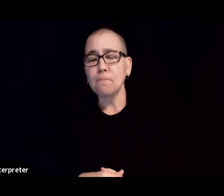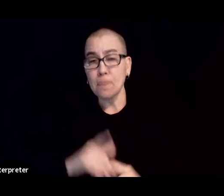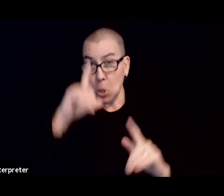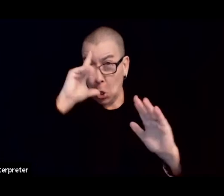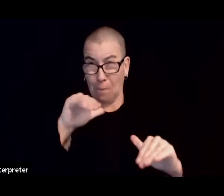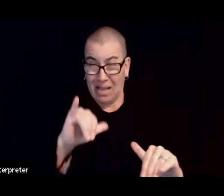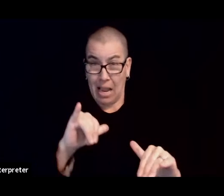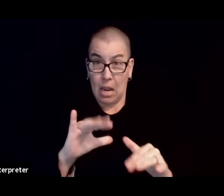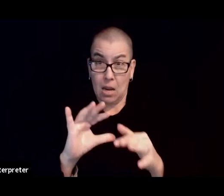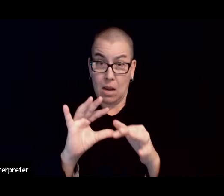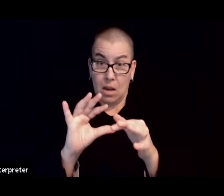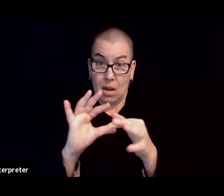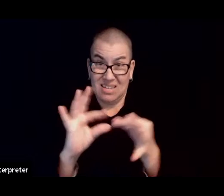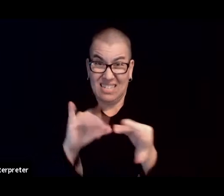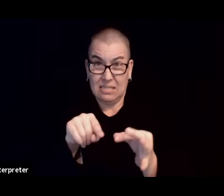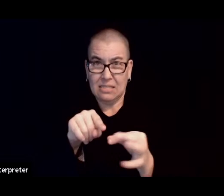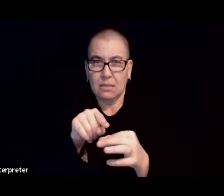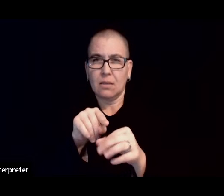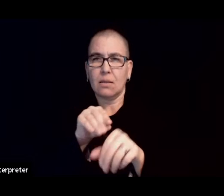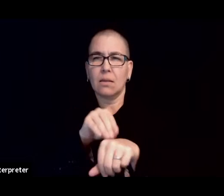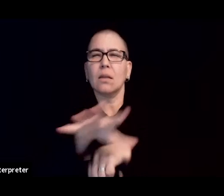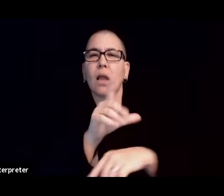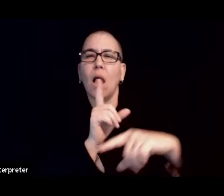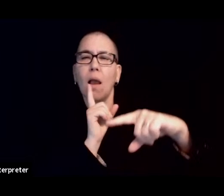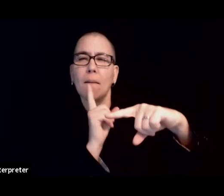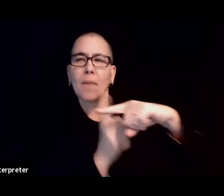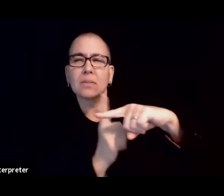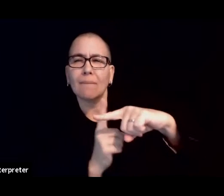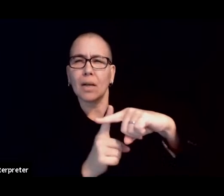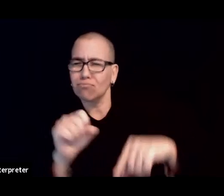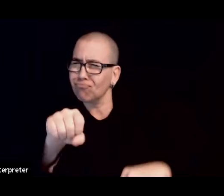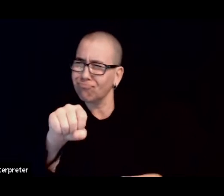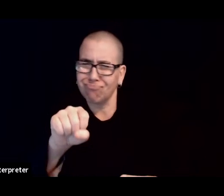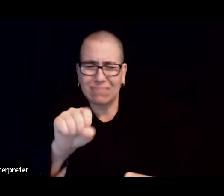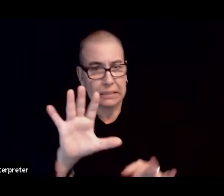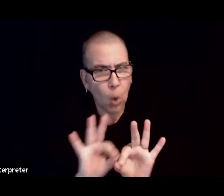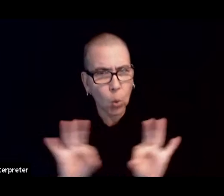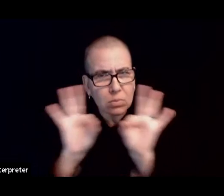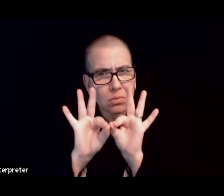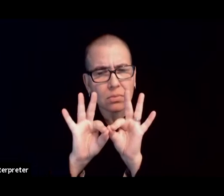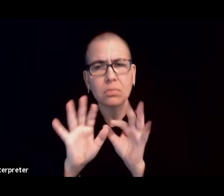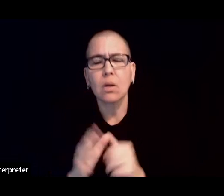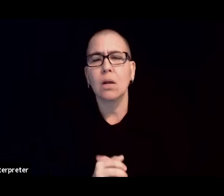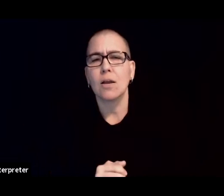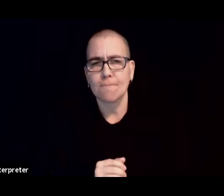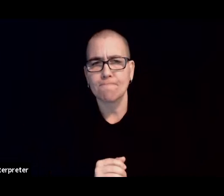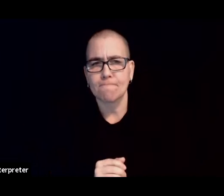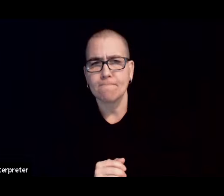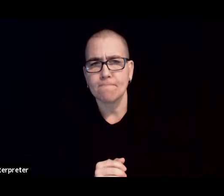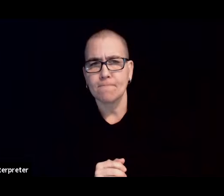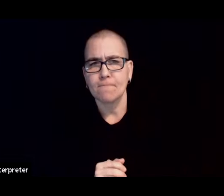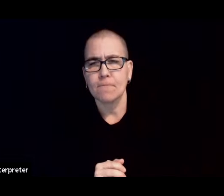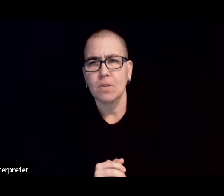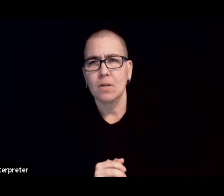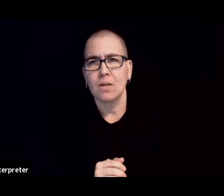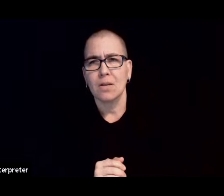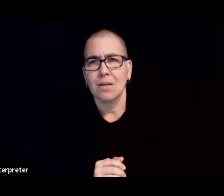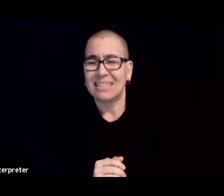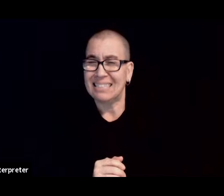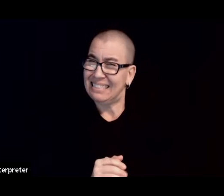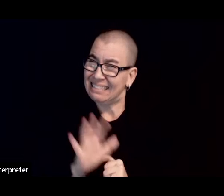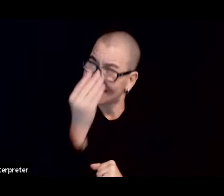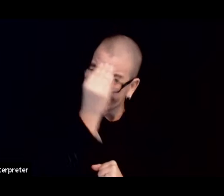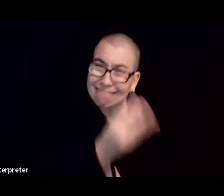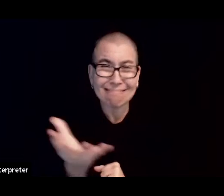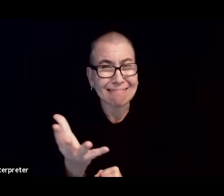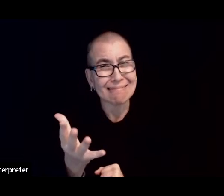underplay that. It's a very significant drop in the rate of case growth. We're still really high, far above our high